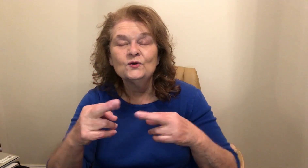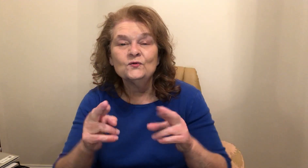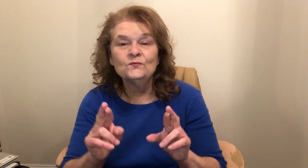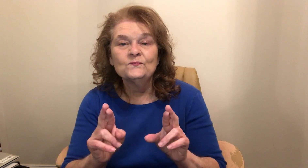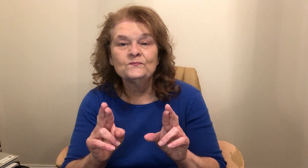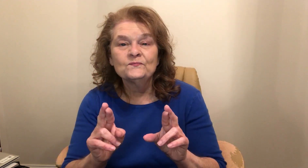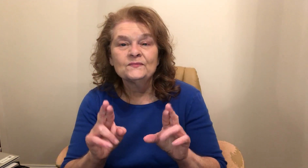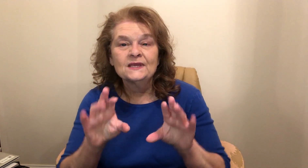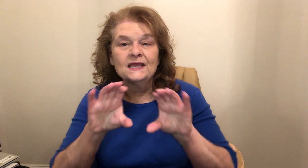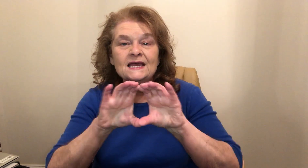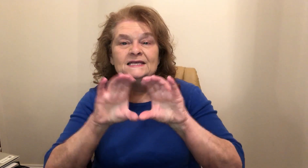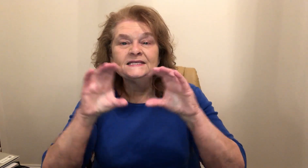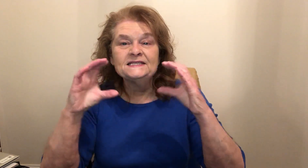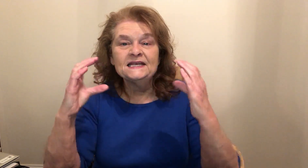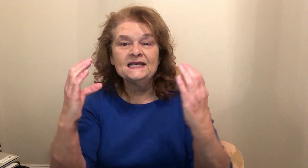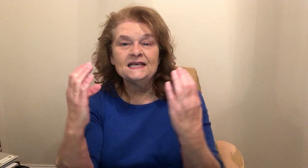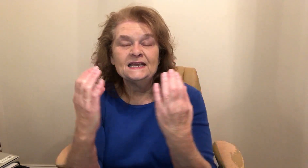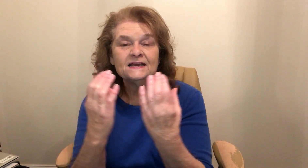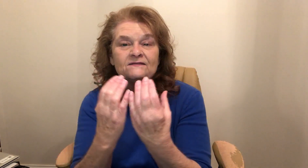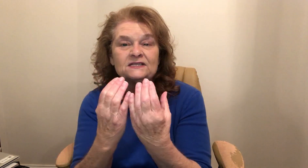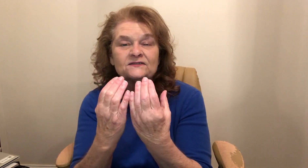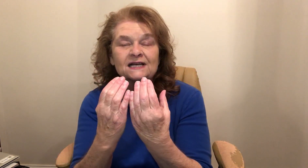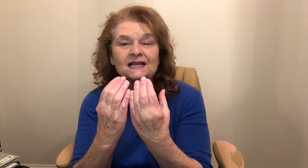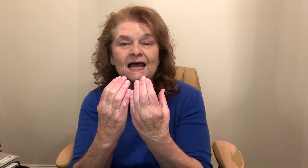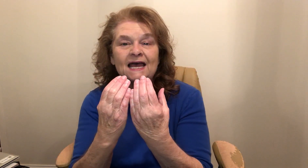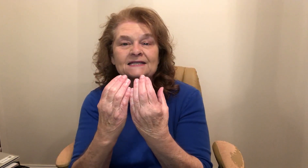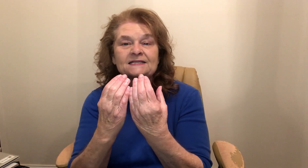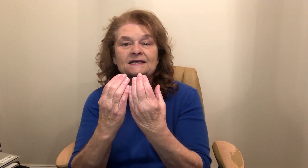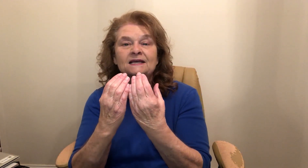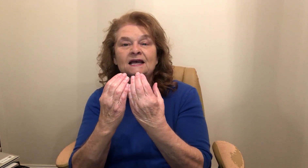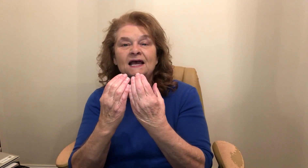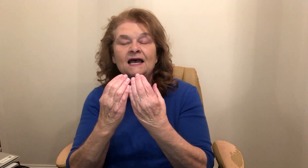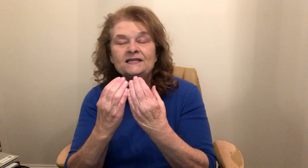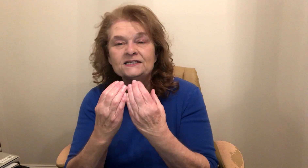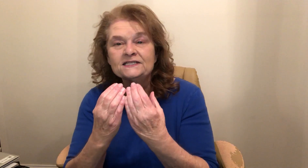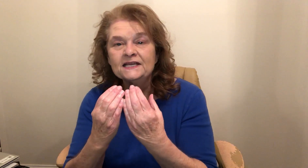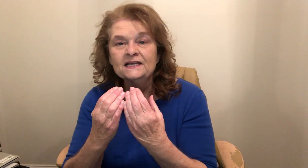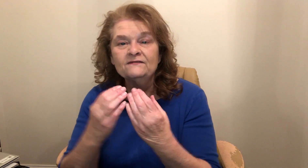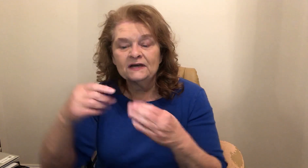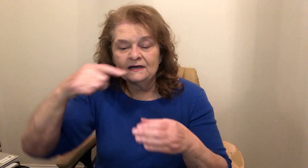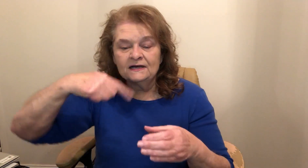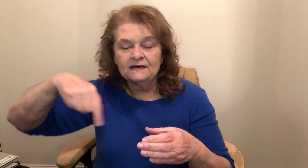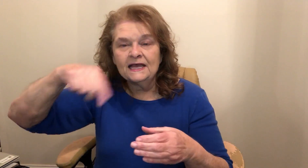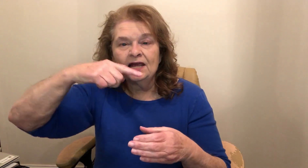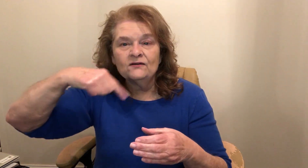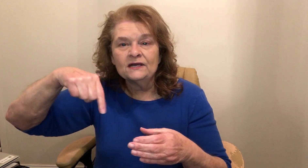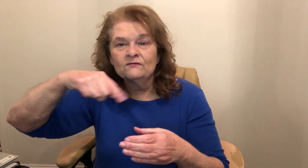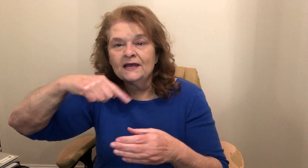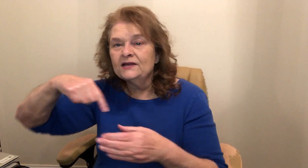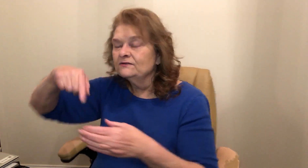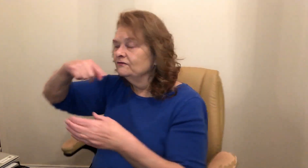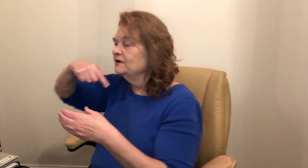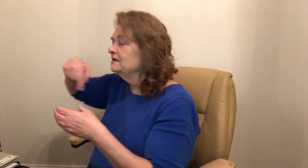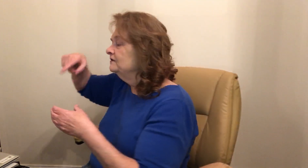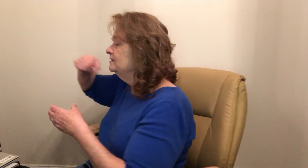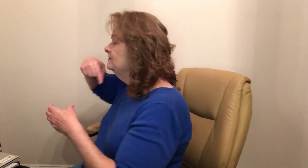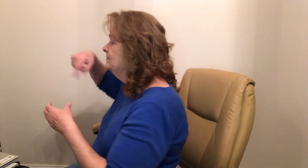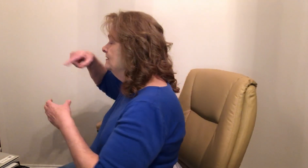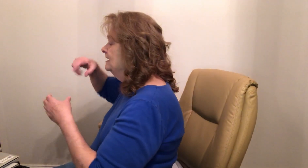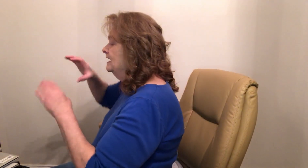room. C is for class. Just think of a area right here in front of you